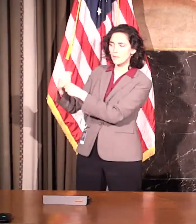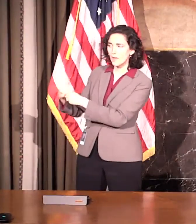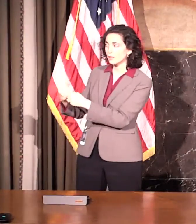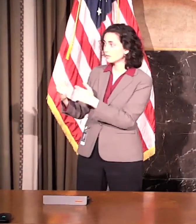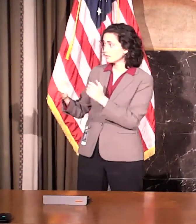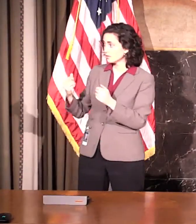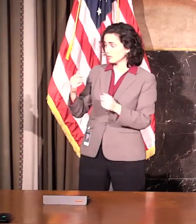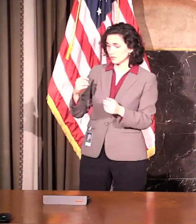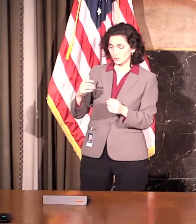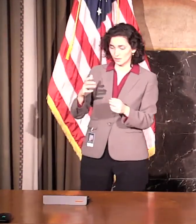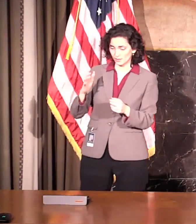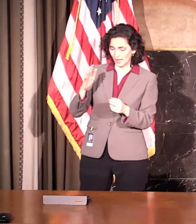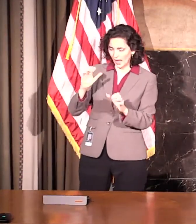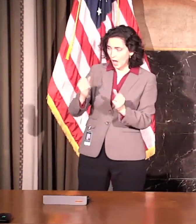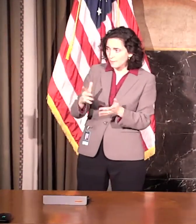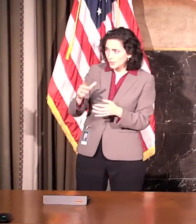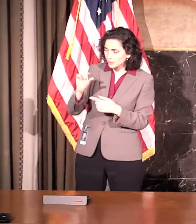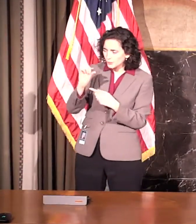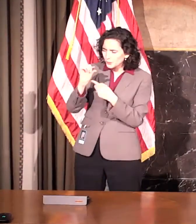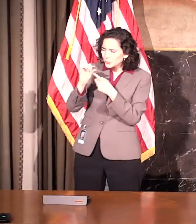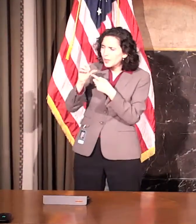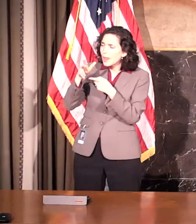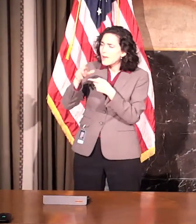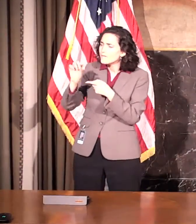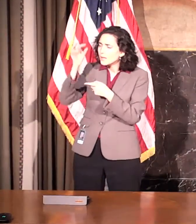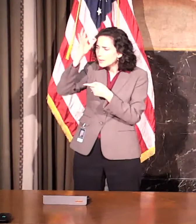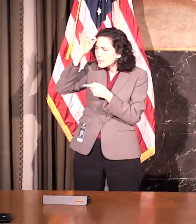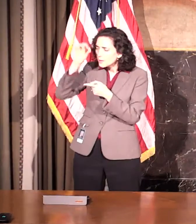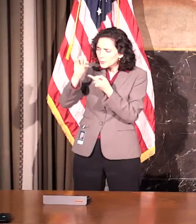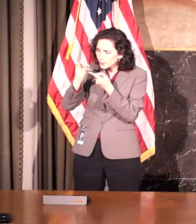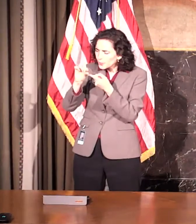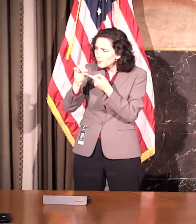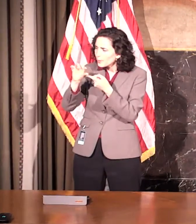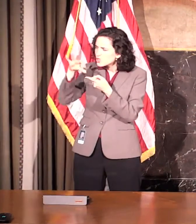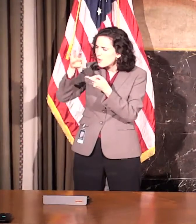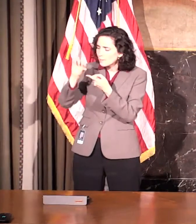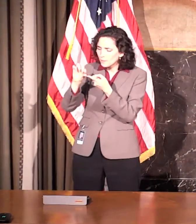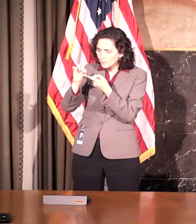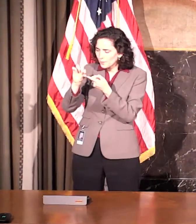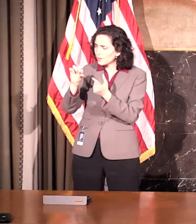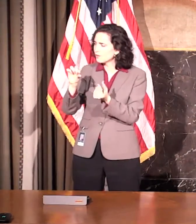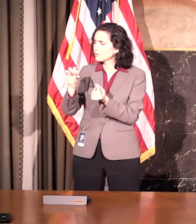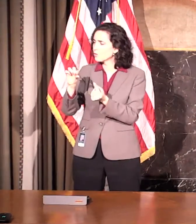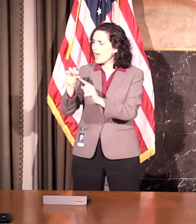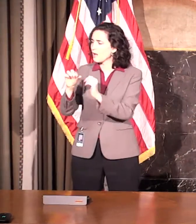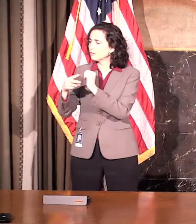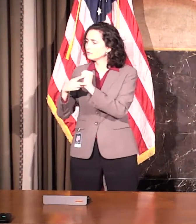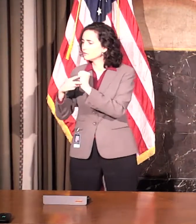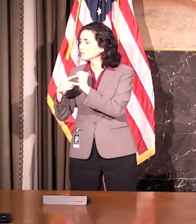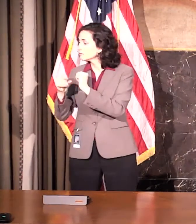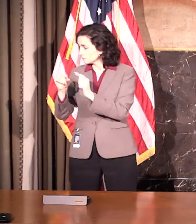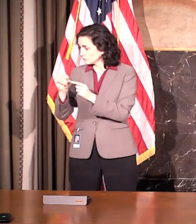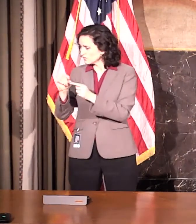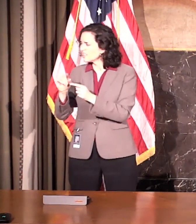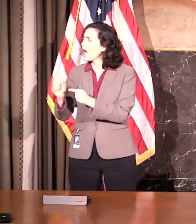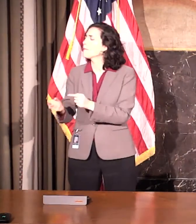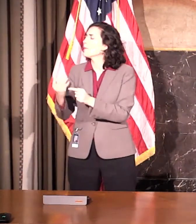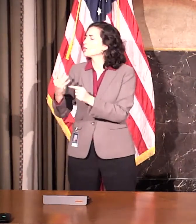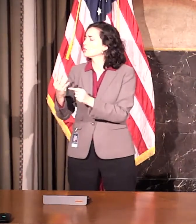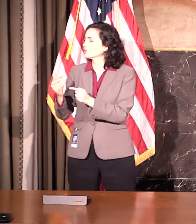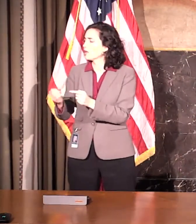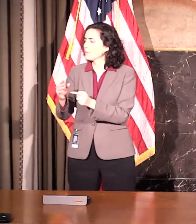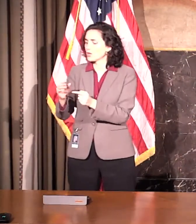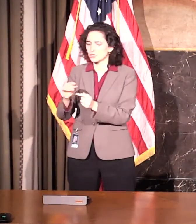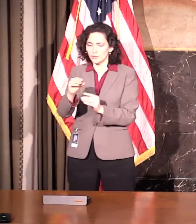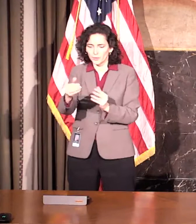way to calculate or predict exactly how much. We're going to be working, closely with the CDC and the FDA to get that type of information, because